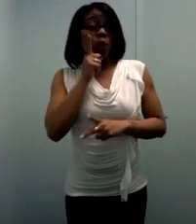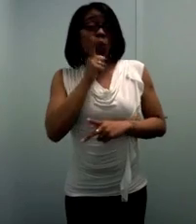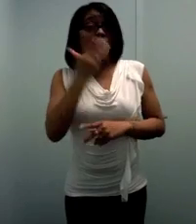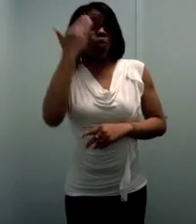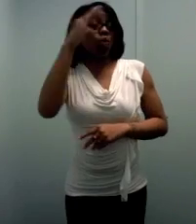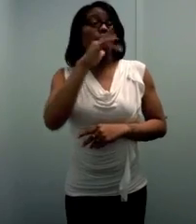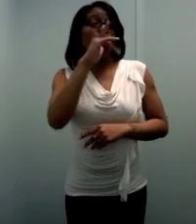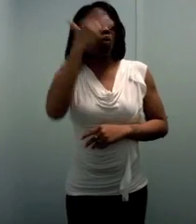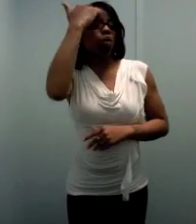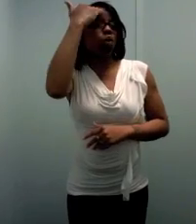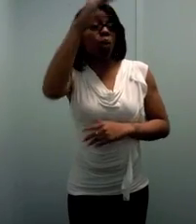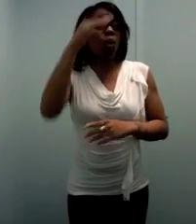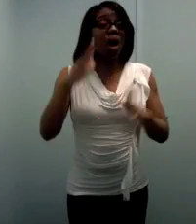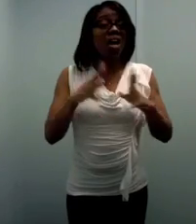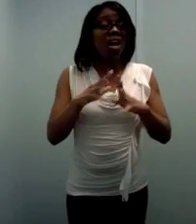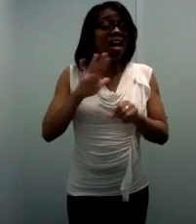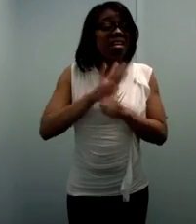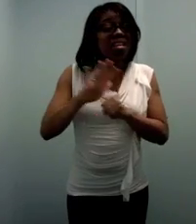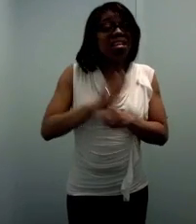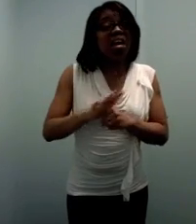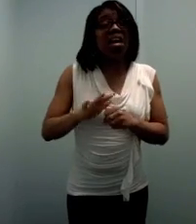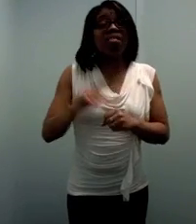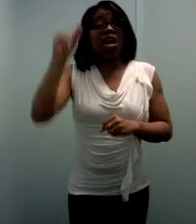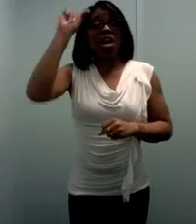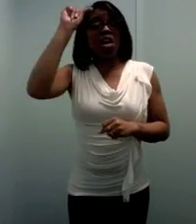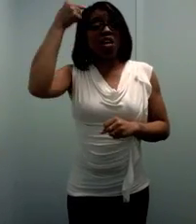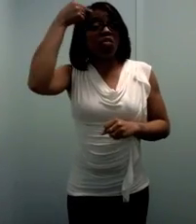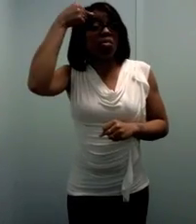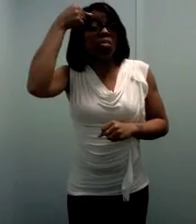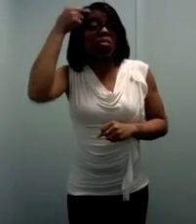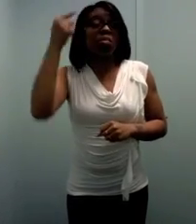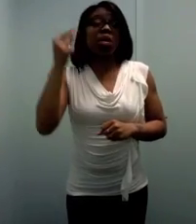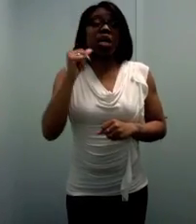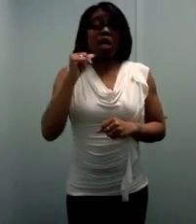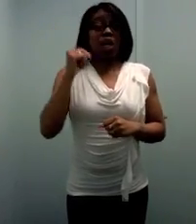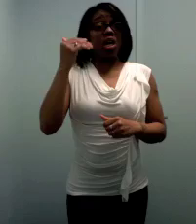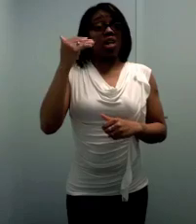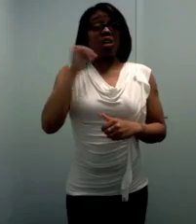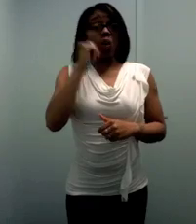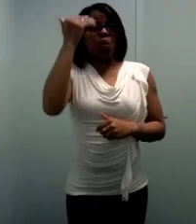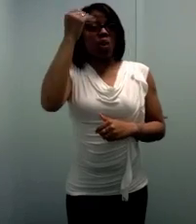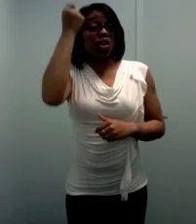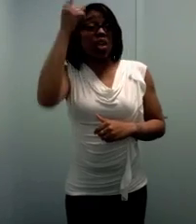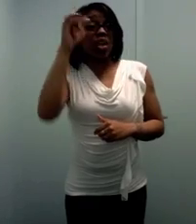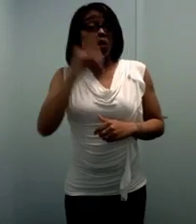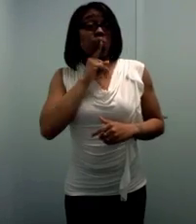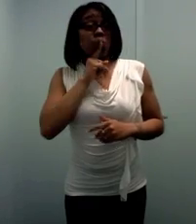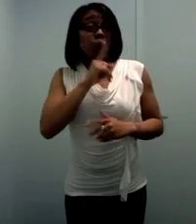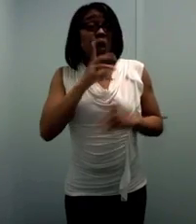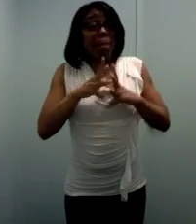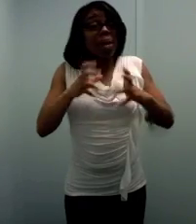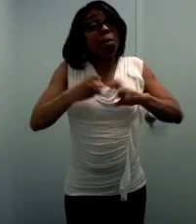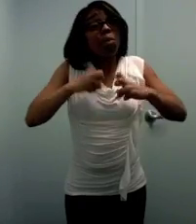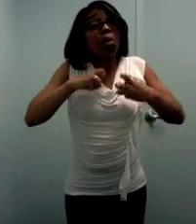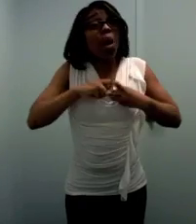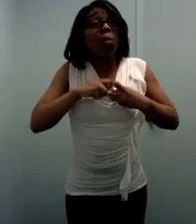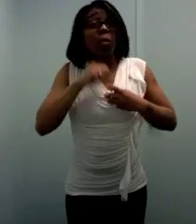Governments realize that it's a big deal for our economies, but don't know how to fix it. And teachers are also frustrated. Yet